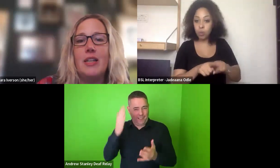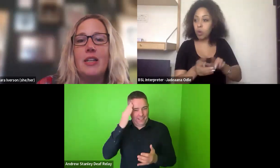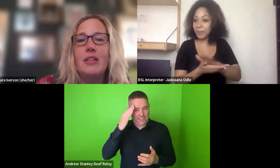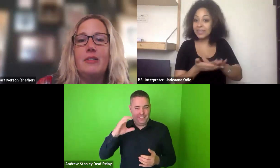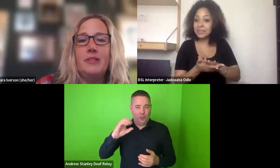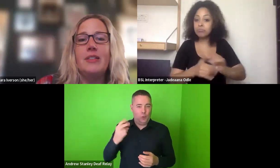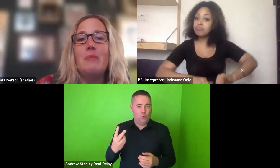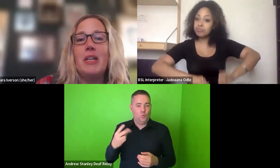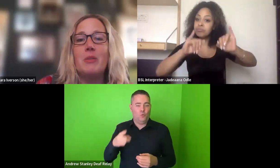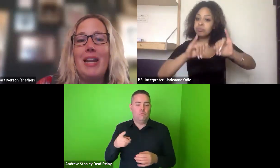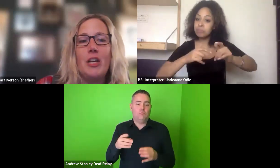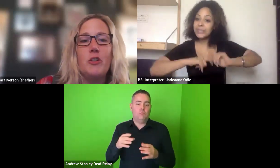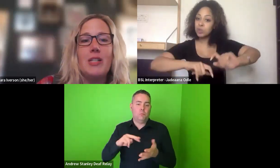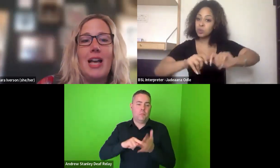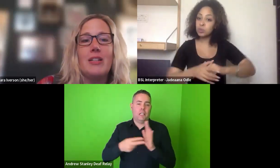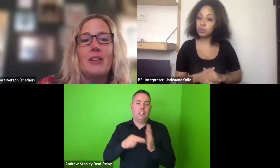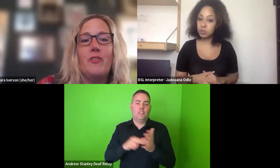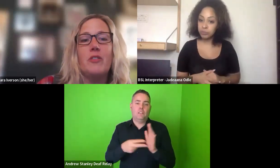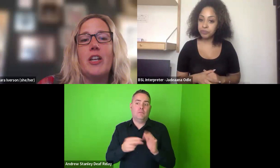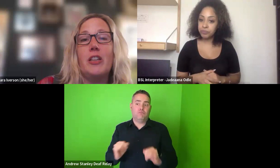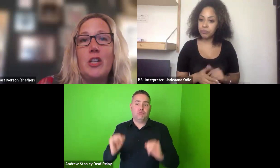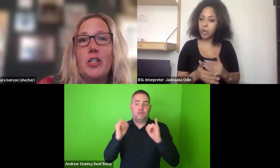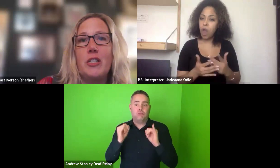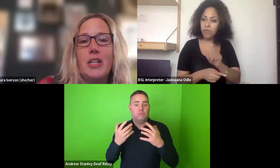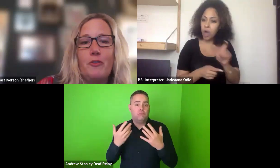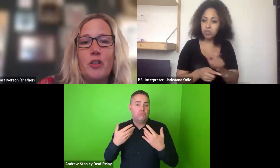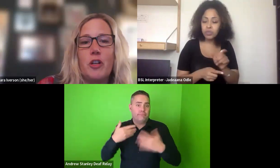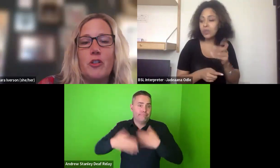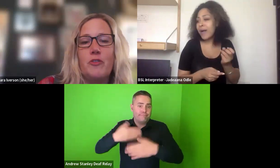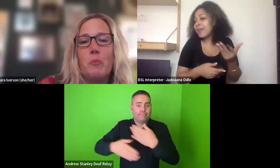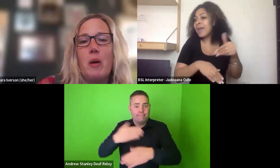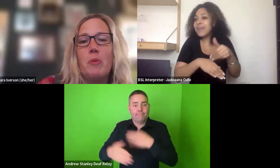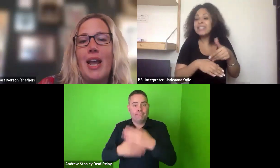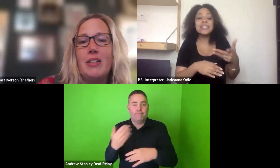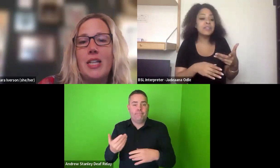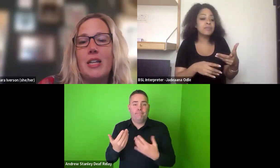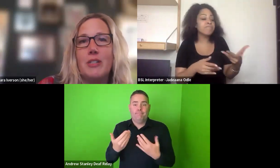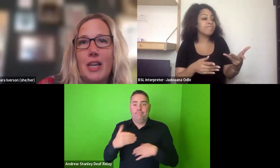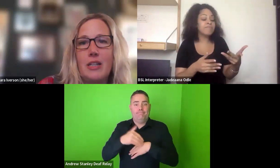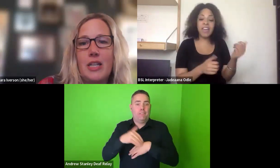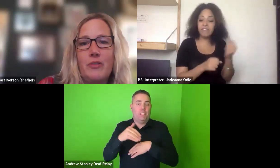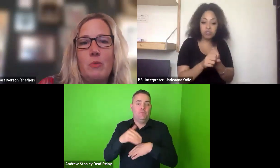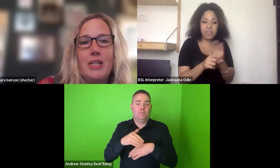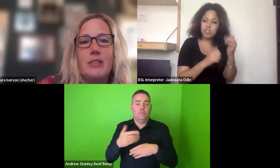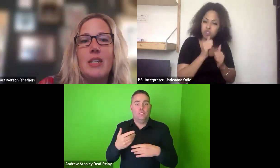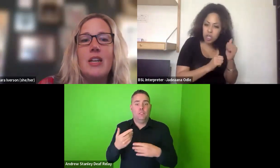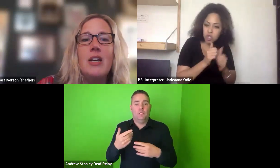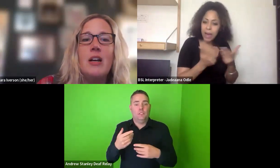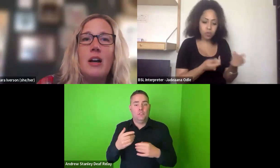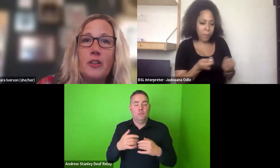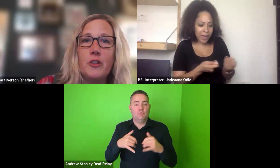crisis. And because many countries lack effective regulations and infrastructure for the proper handling and recycling of